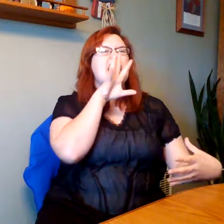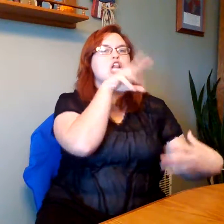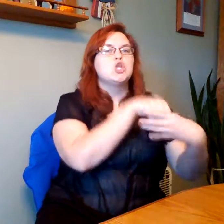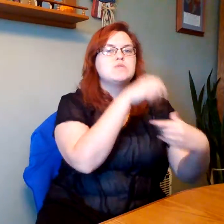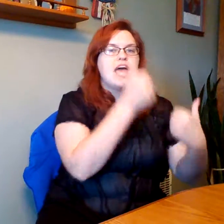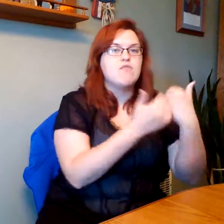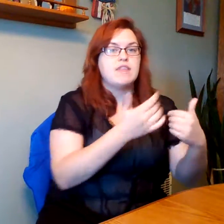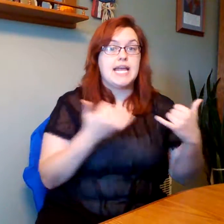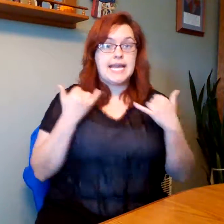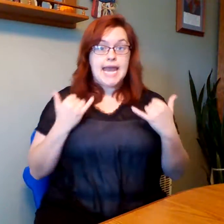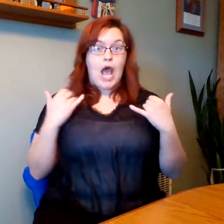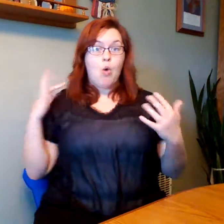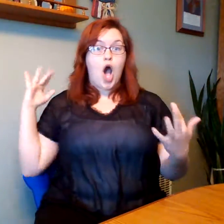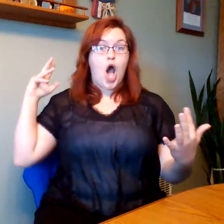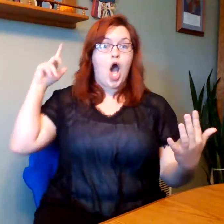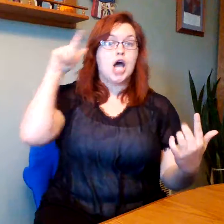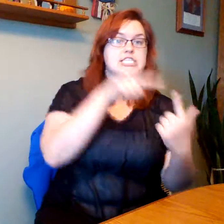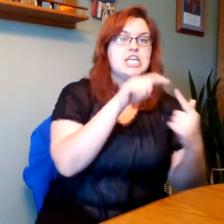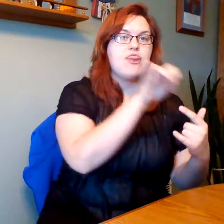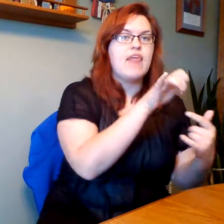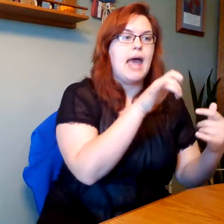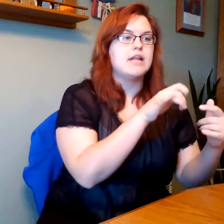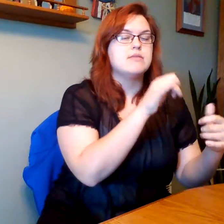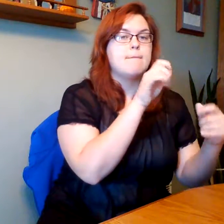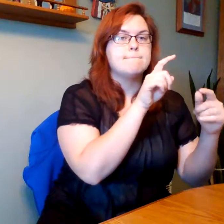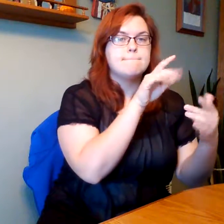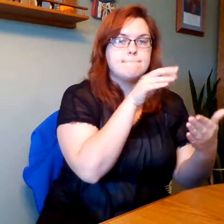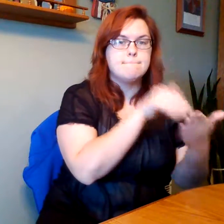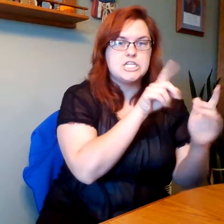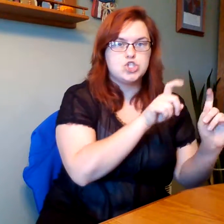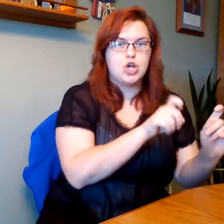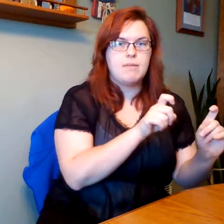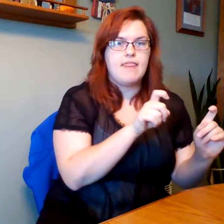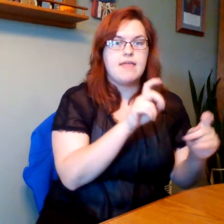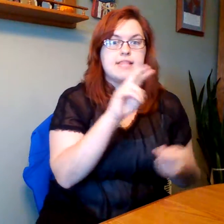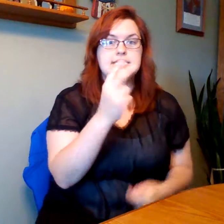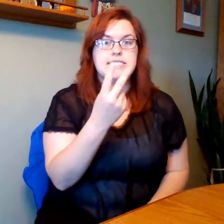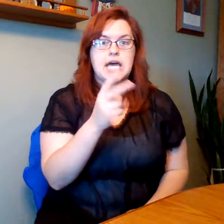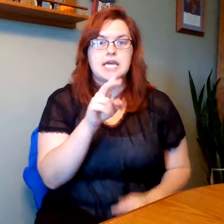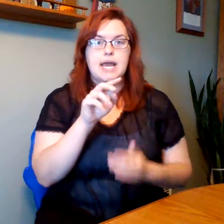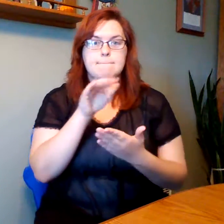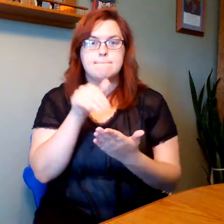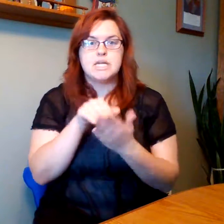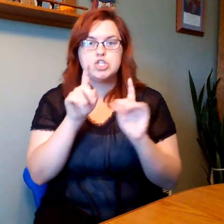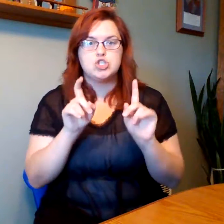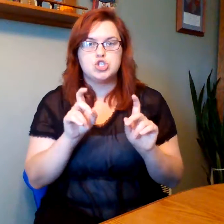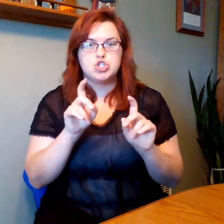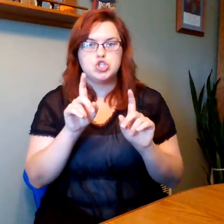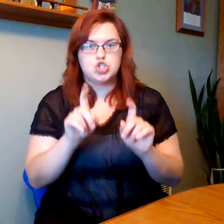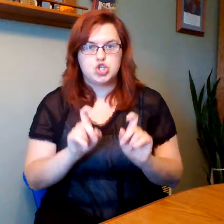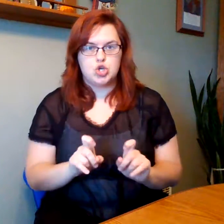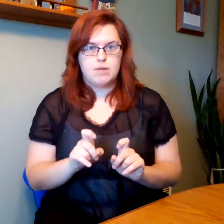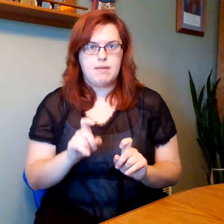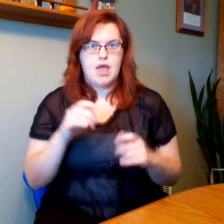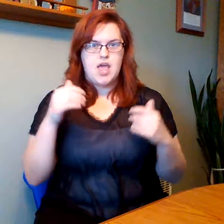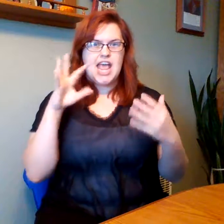the first midterm, right up to the second midterm. And then the final exam will have a non-cumulative portion that covers